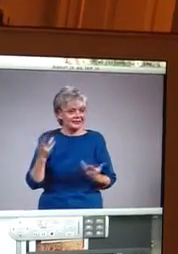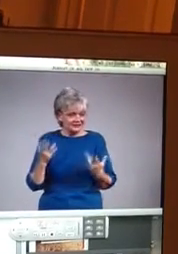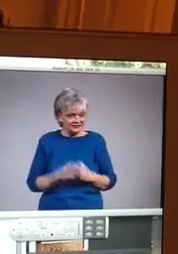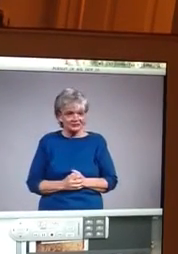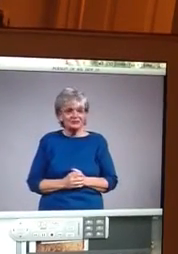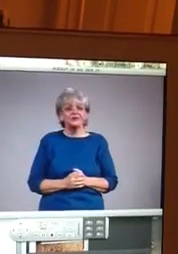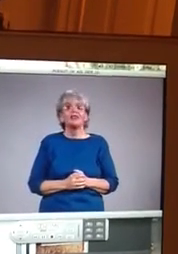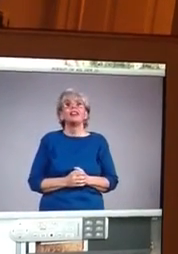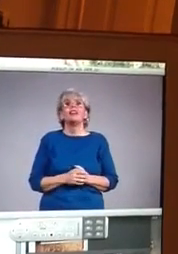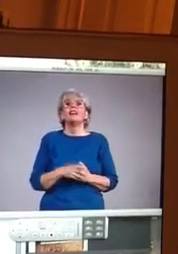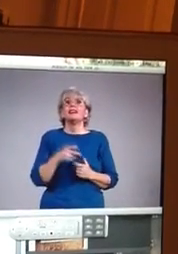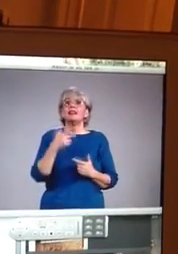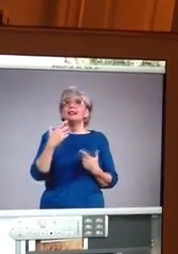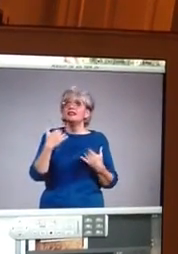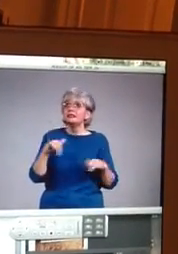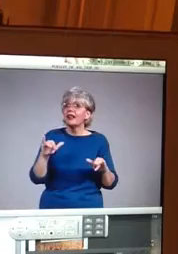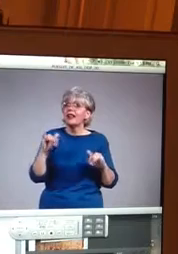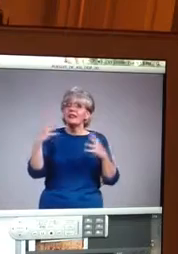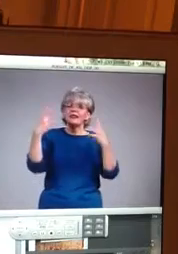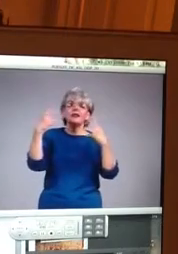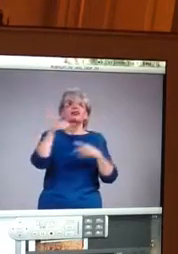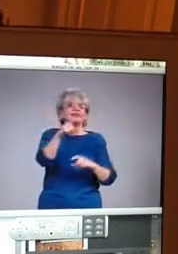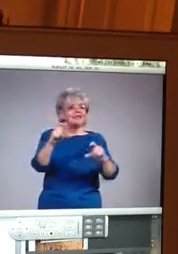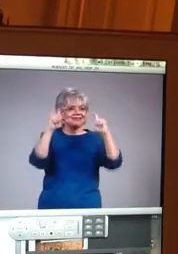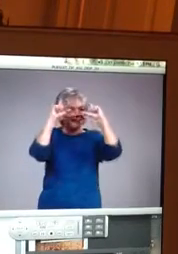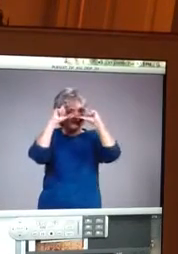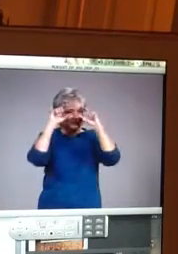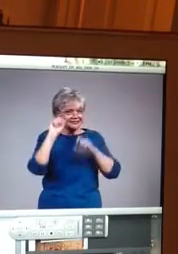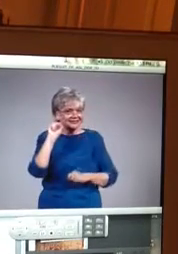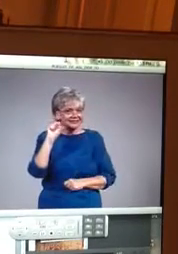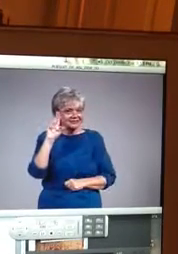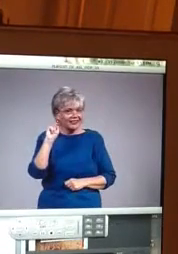get smaller because they don't need that sun.